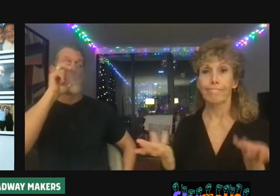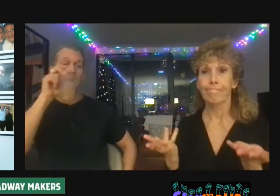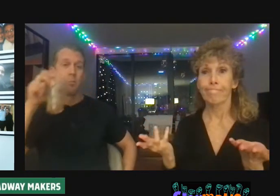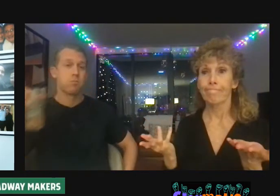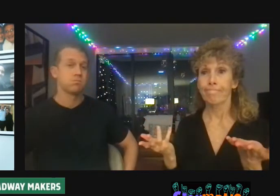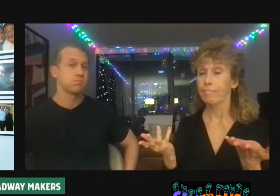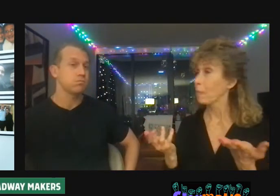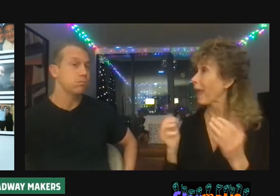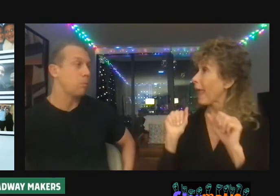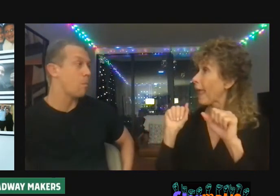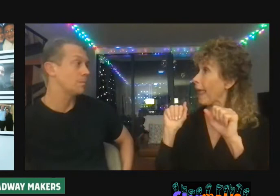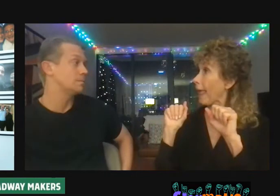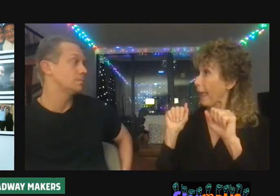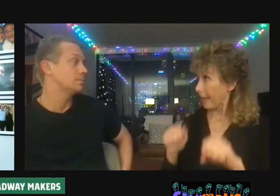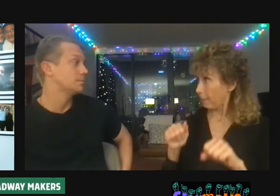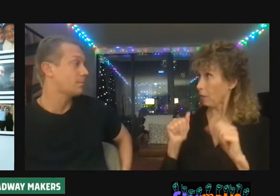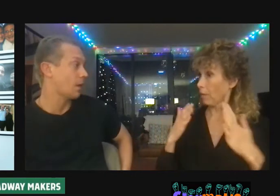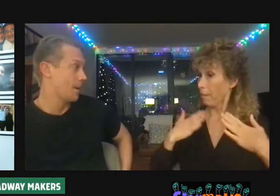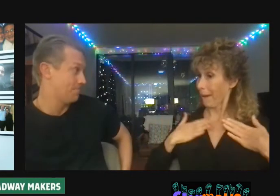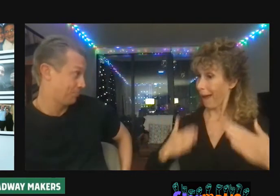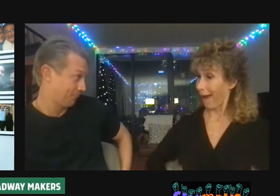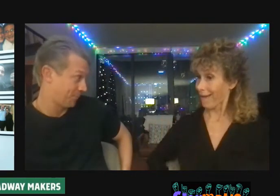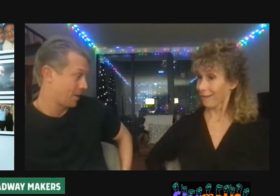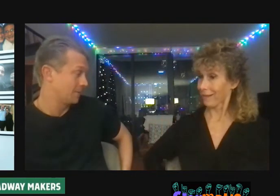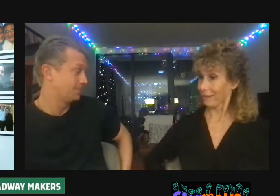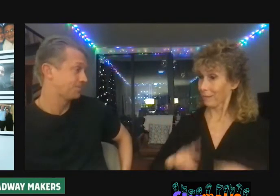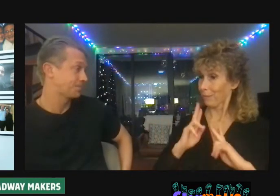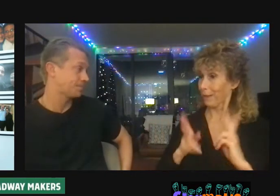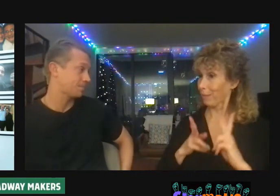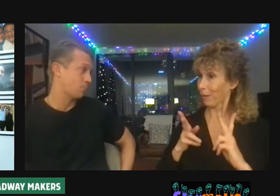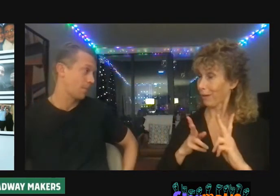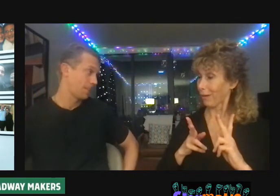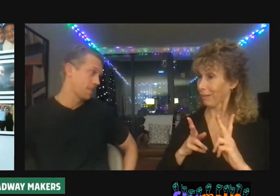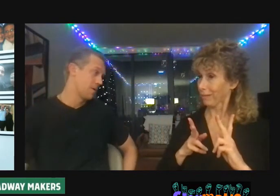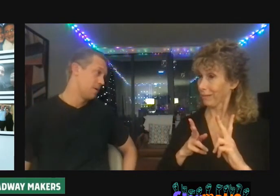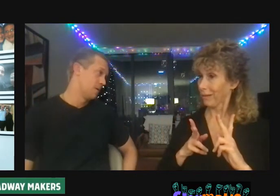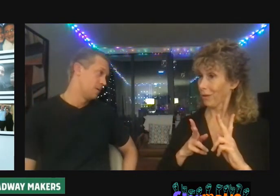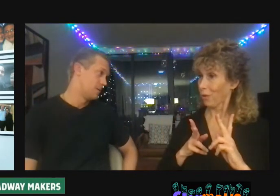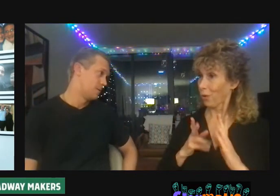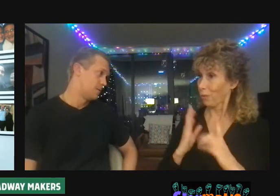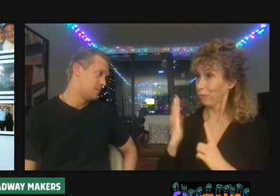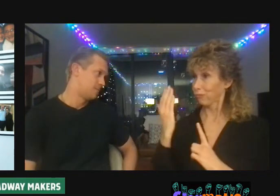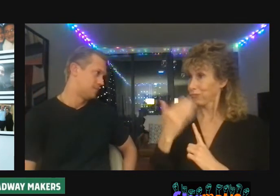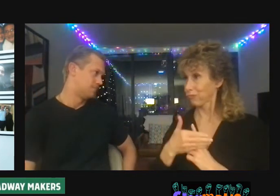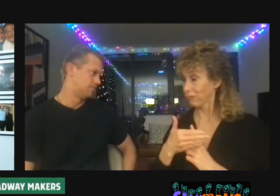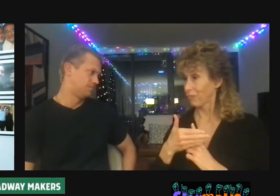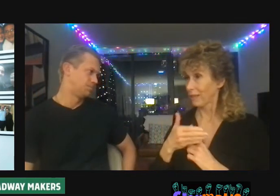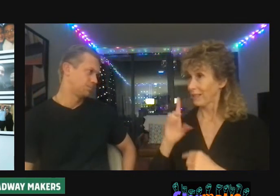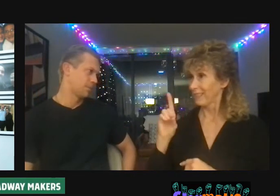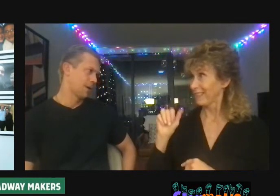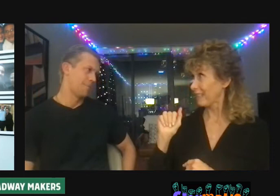able-bodied people playing disabled roles.